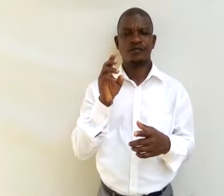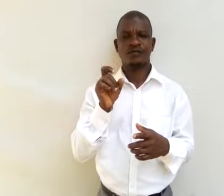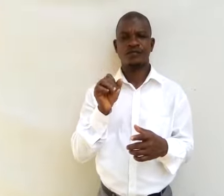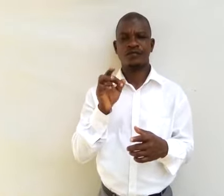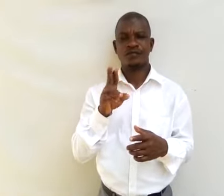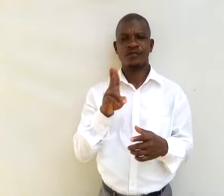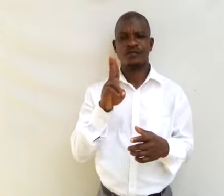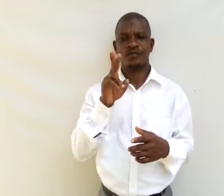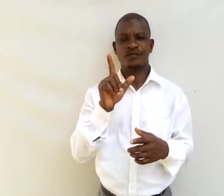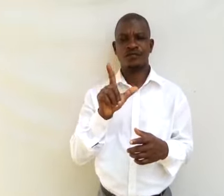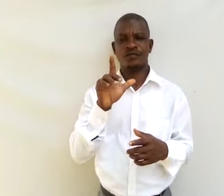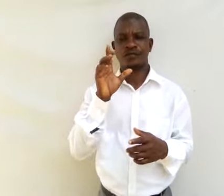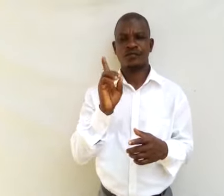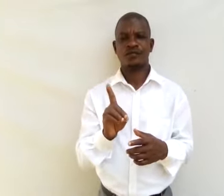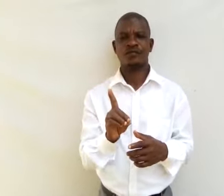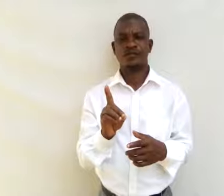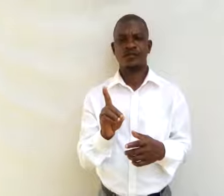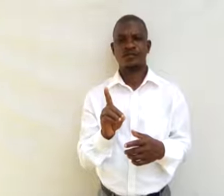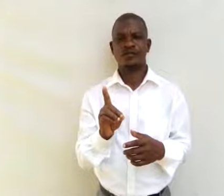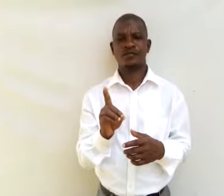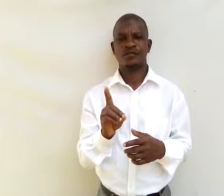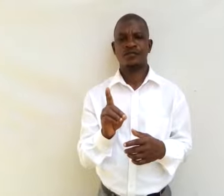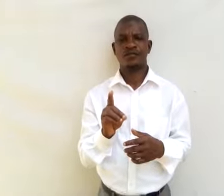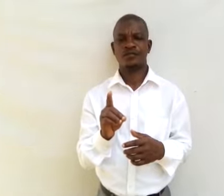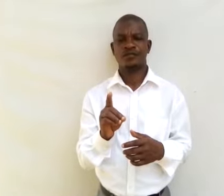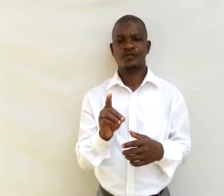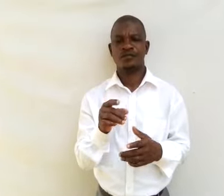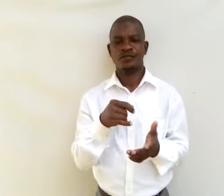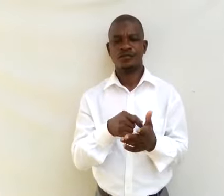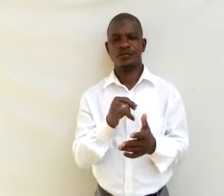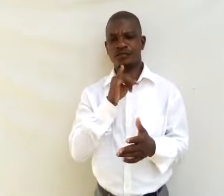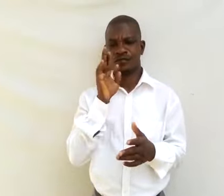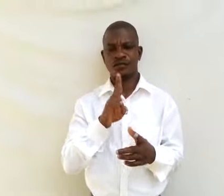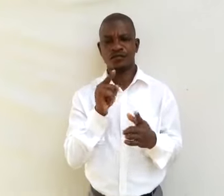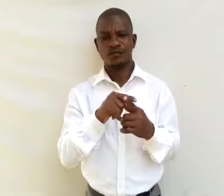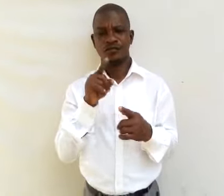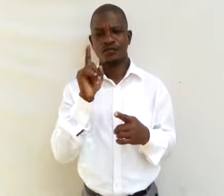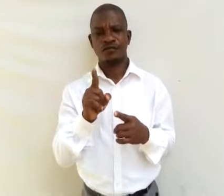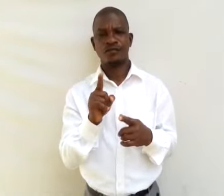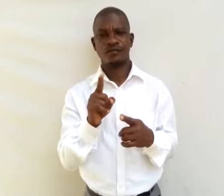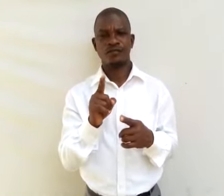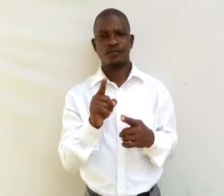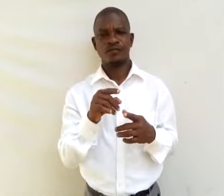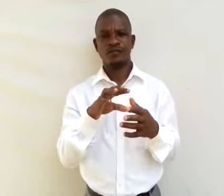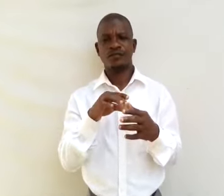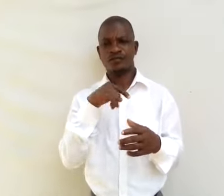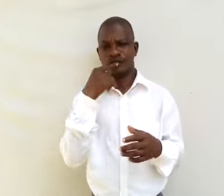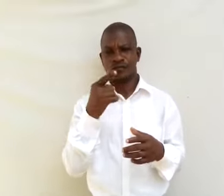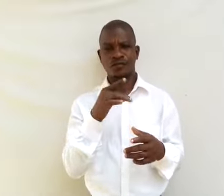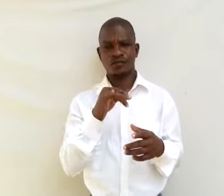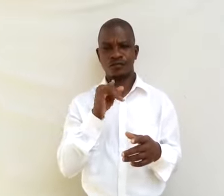-U-L-D. It is used to warn. One, to express in their speech.